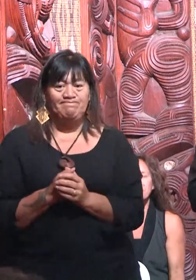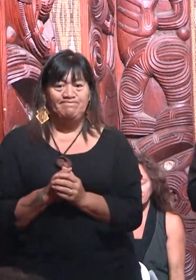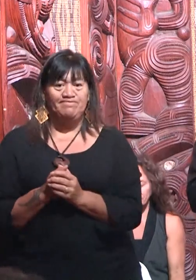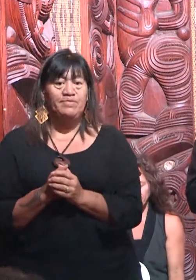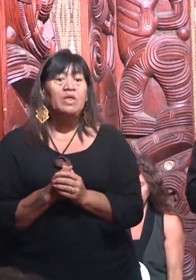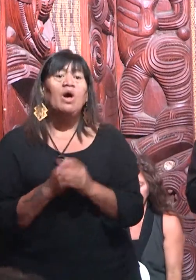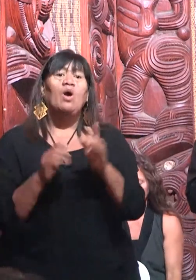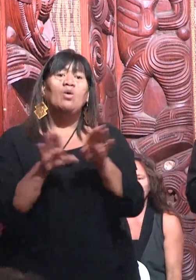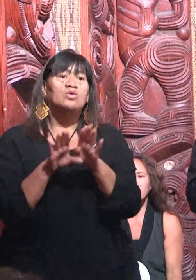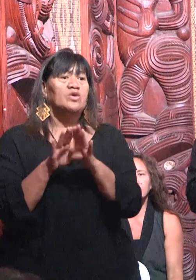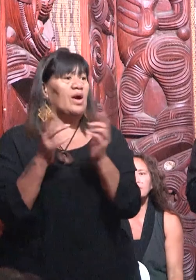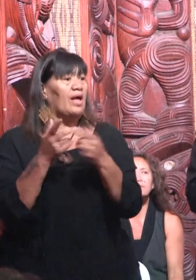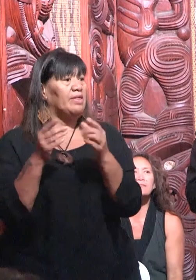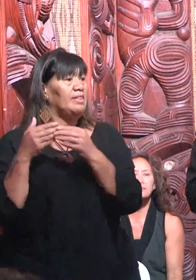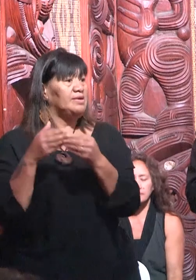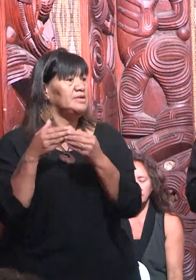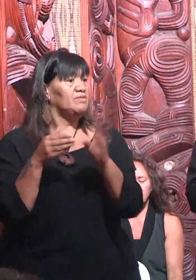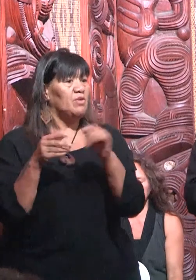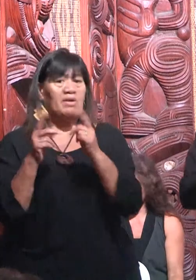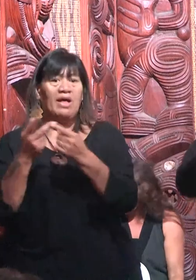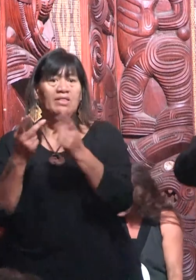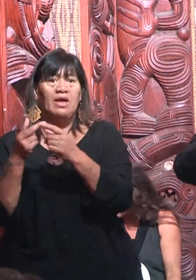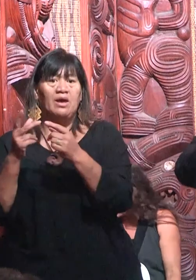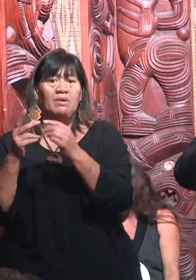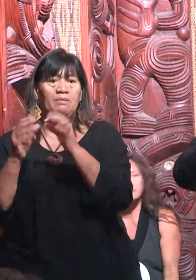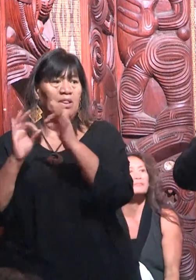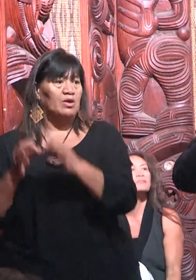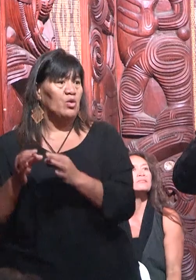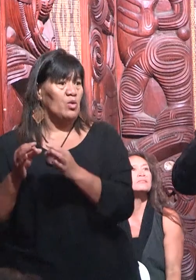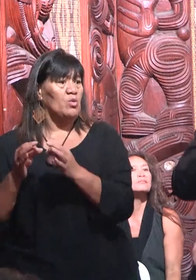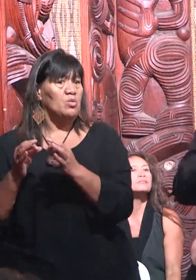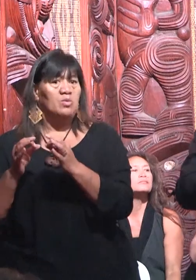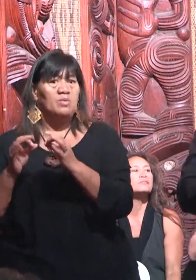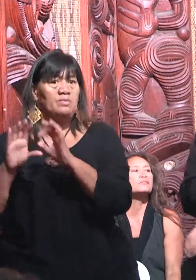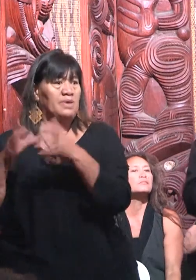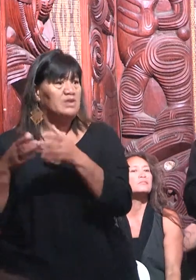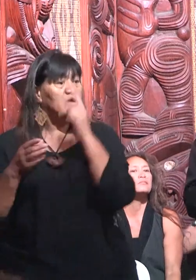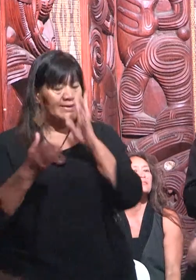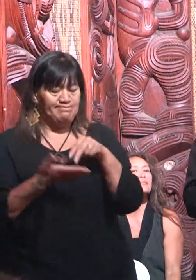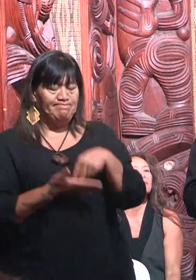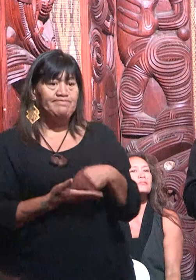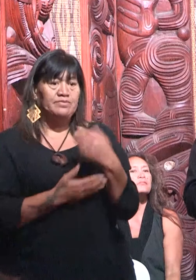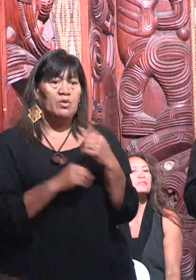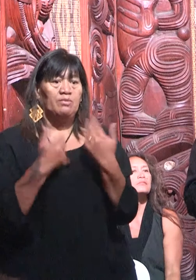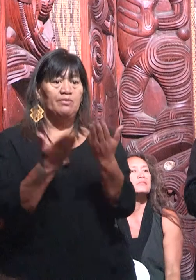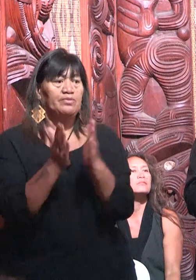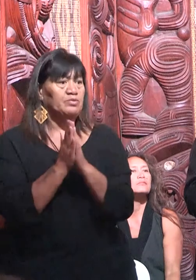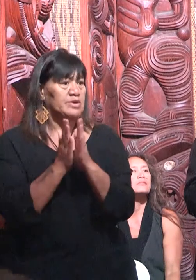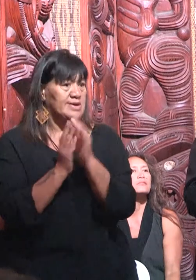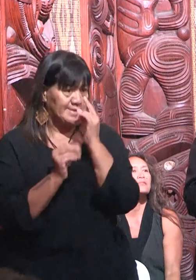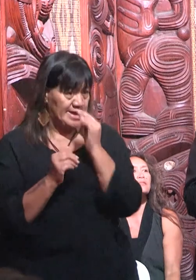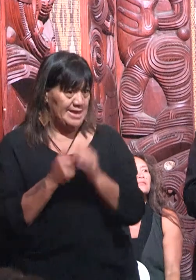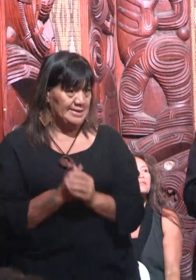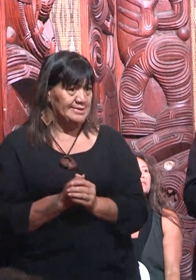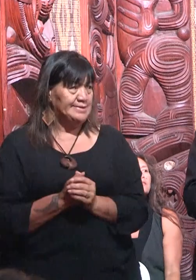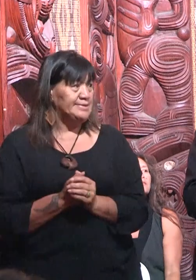Also, leaders of political parties. Those of you are here, you're entitled to come stand and to offer prayer. And